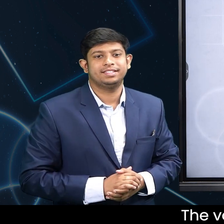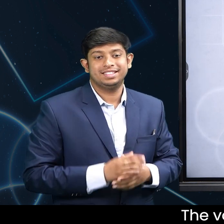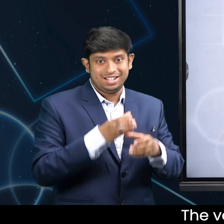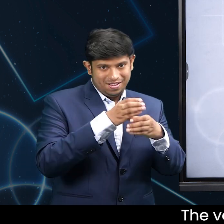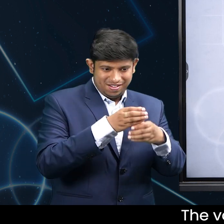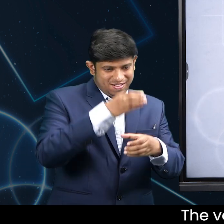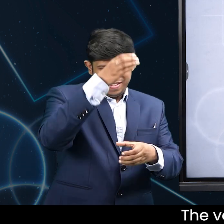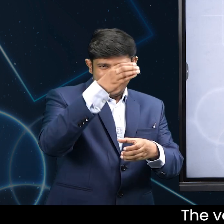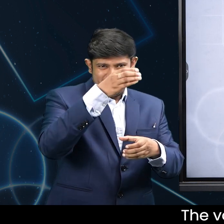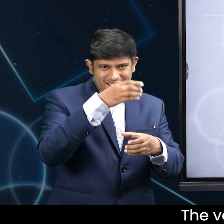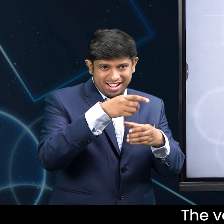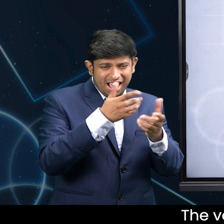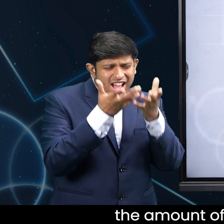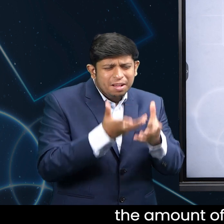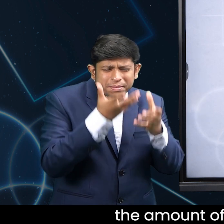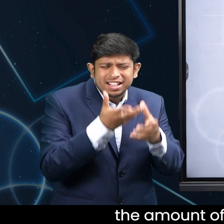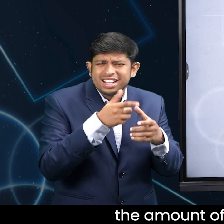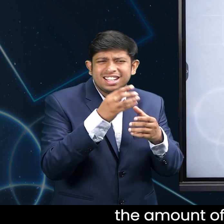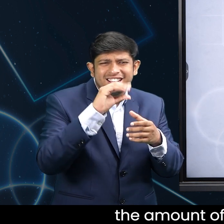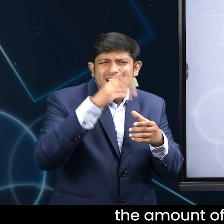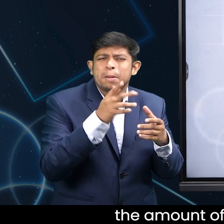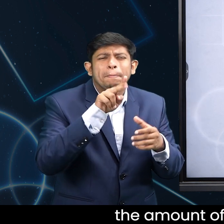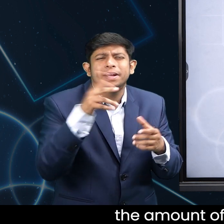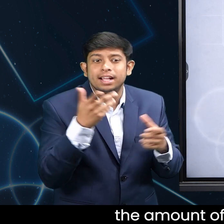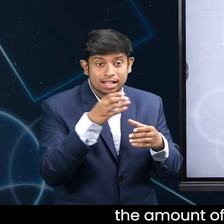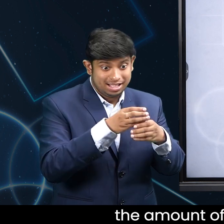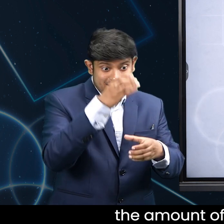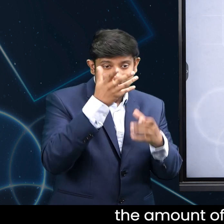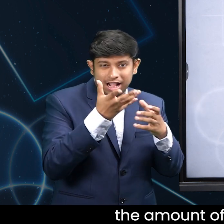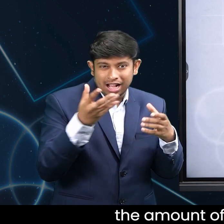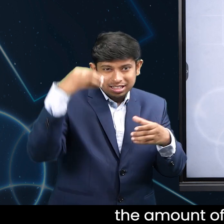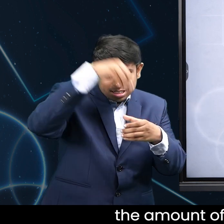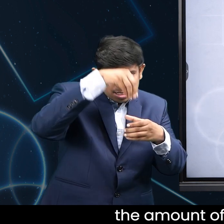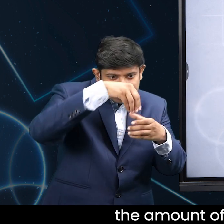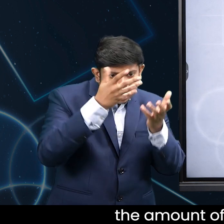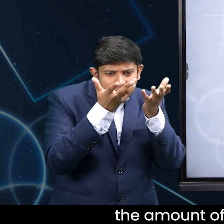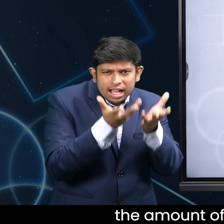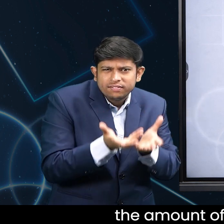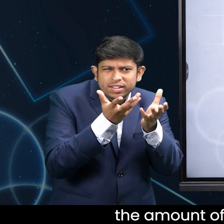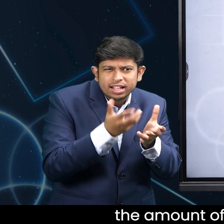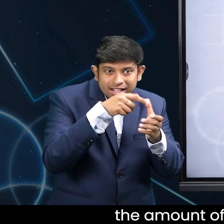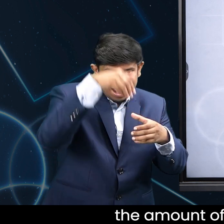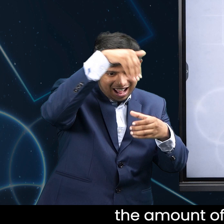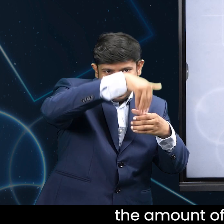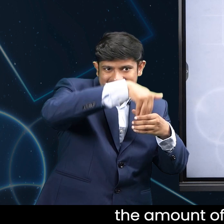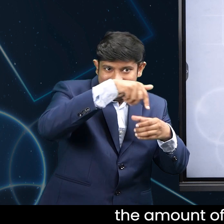The volume of a cylinder refers to the amount of space or capacity inside the shape.